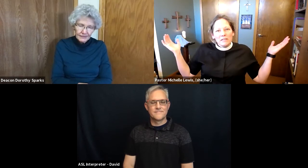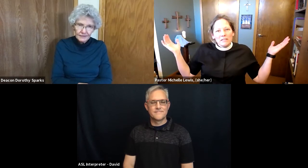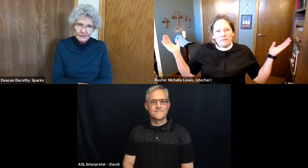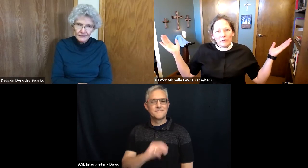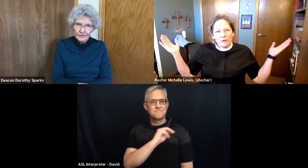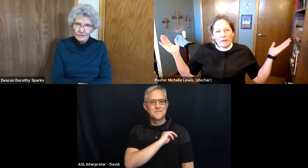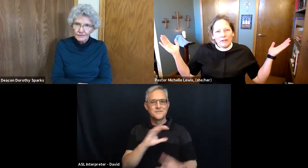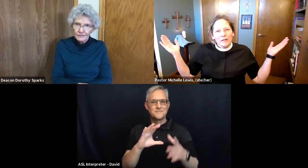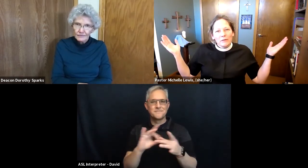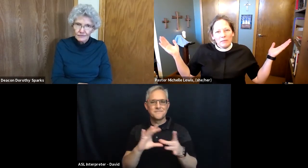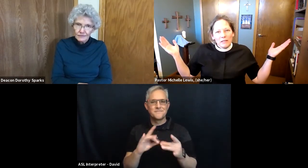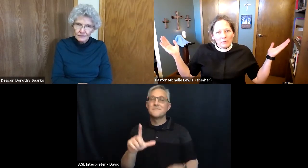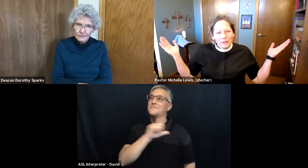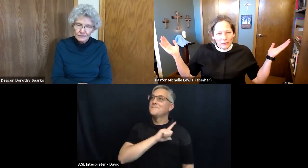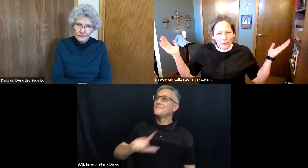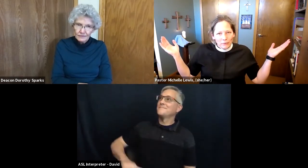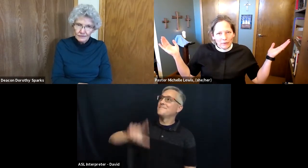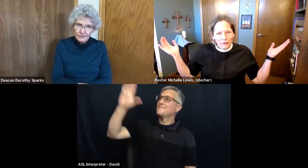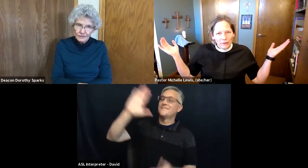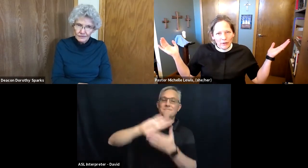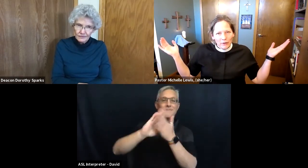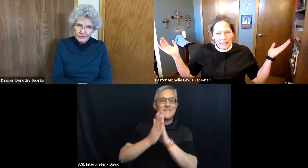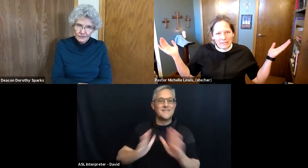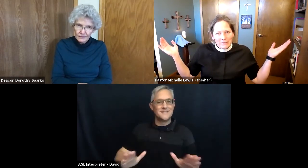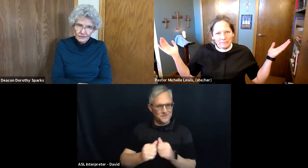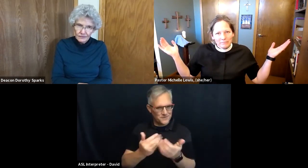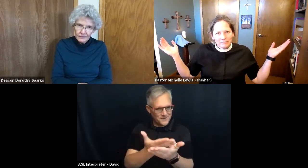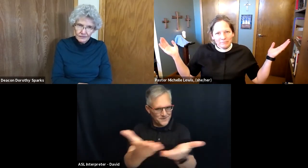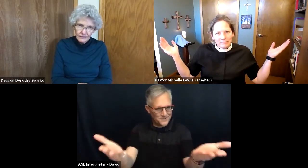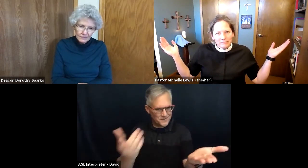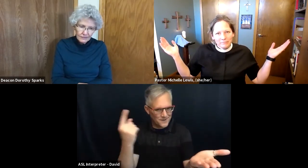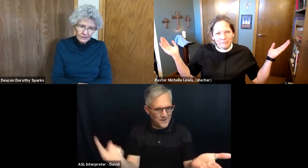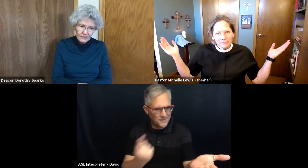May the peace of the Lord be with you always.